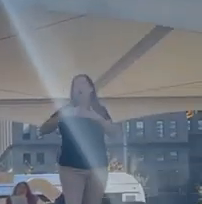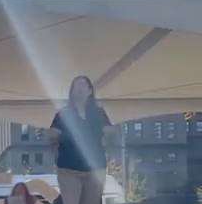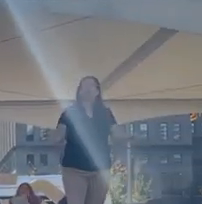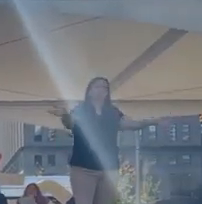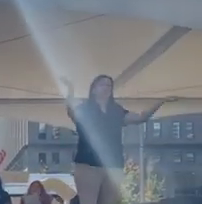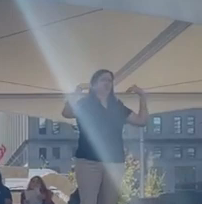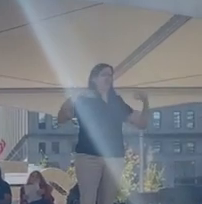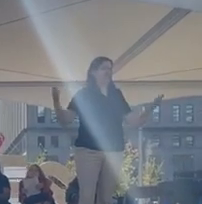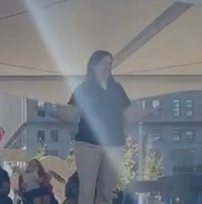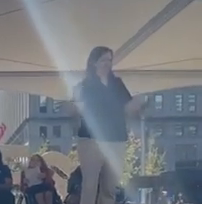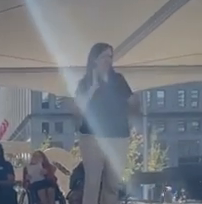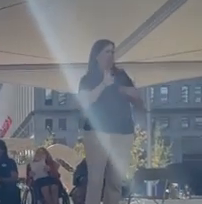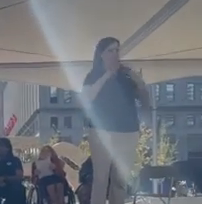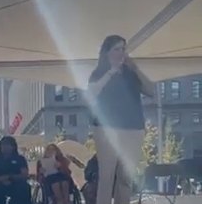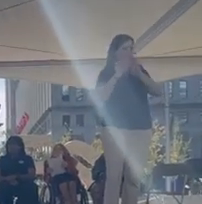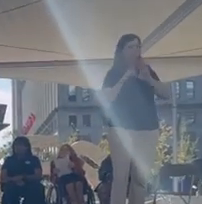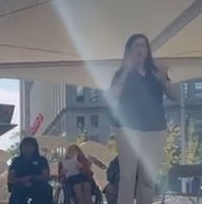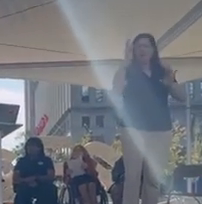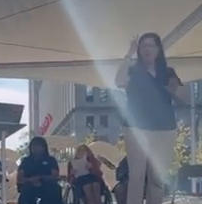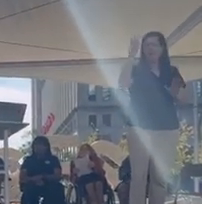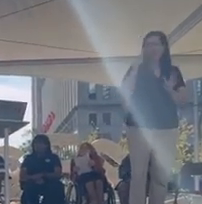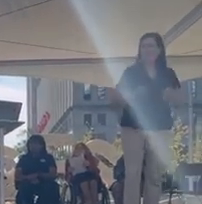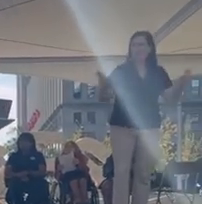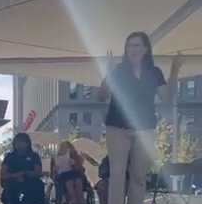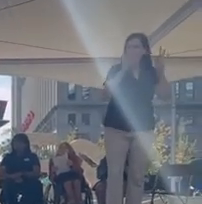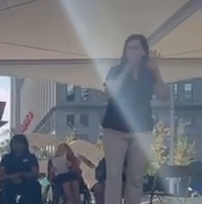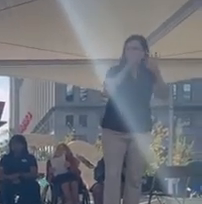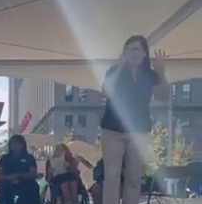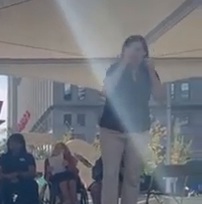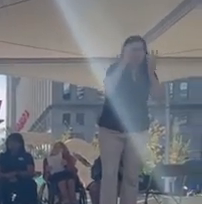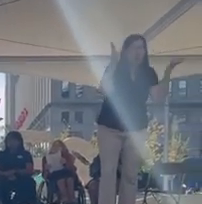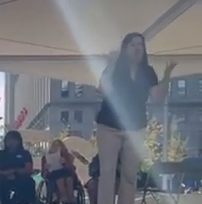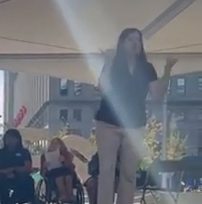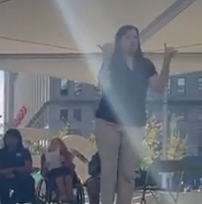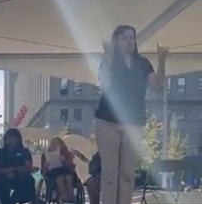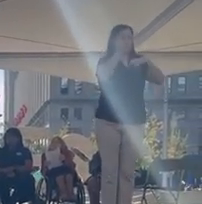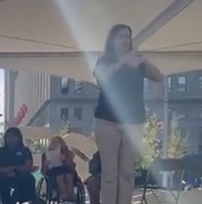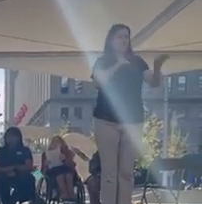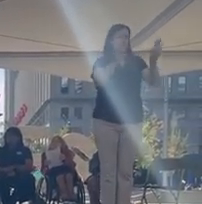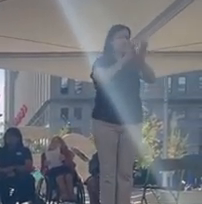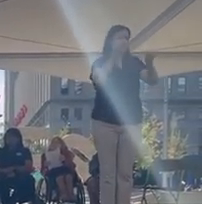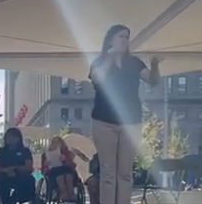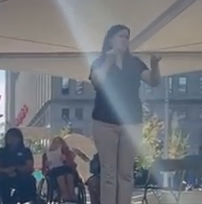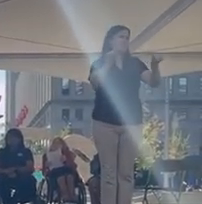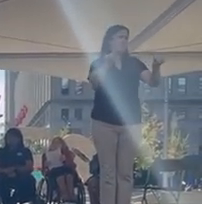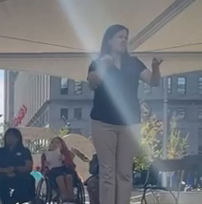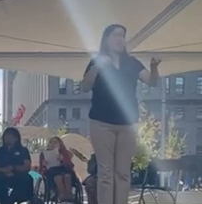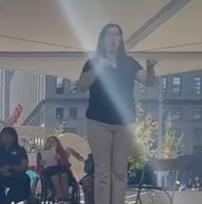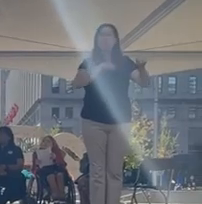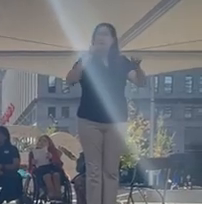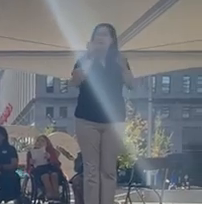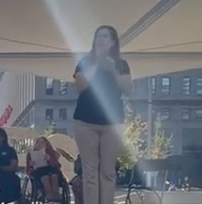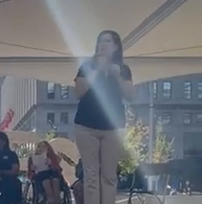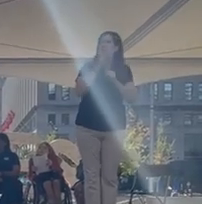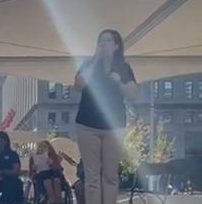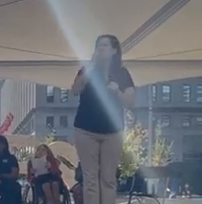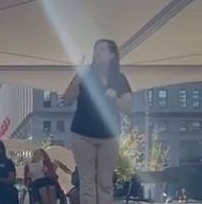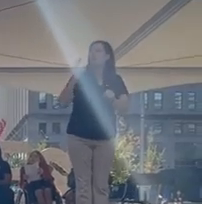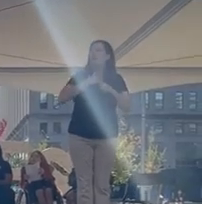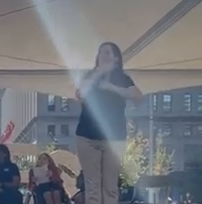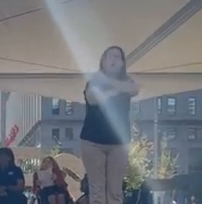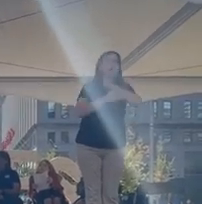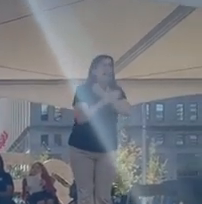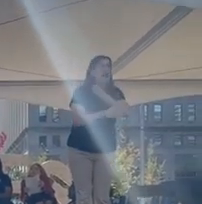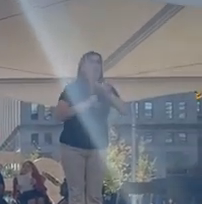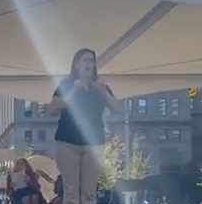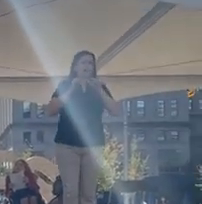community. And why I talk about that is because today matters. We need to make sure that our county